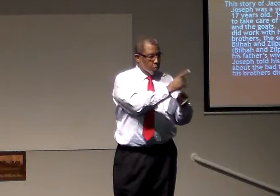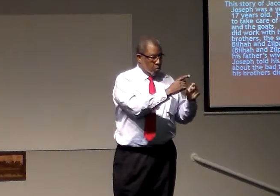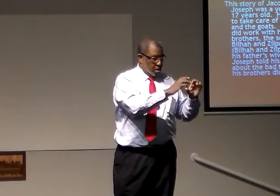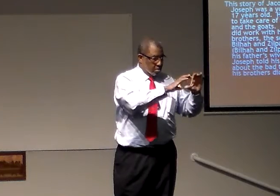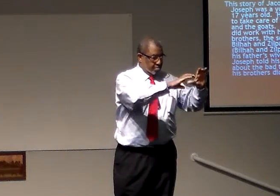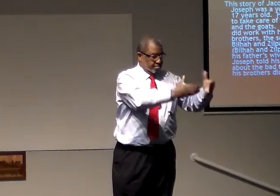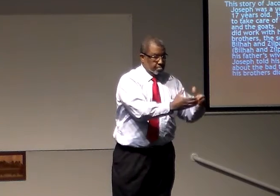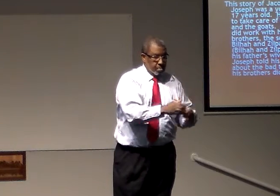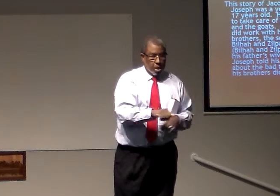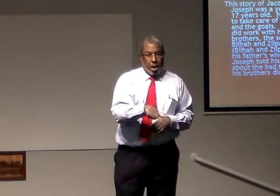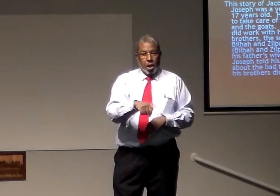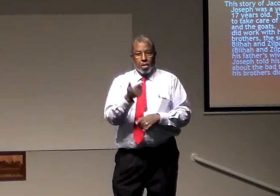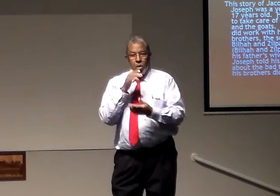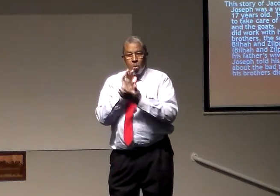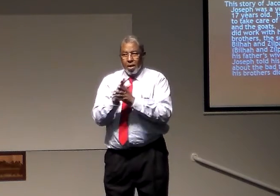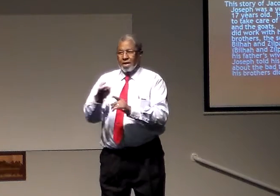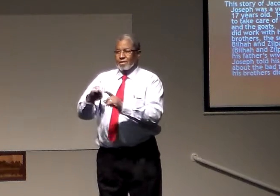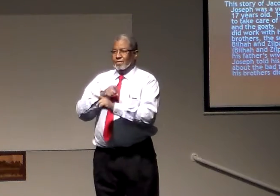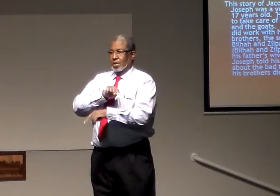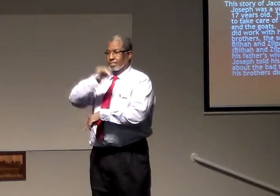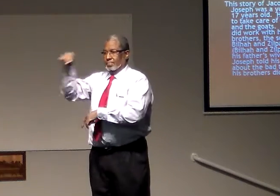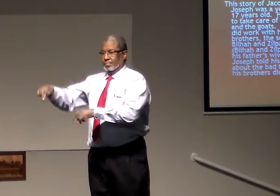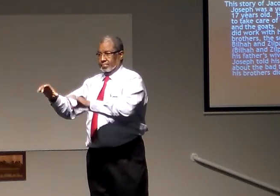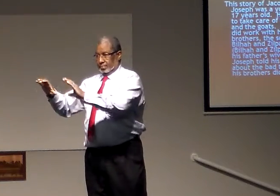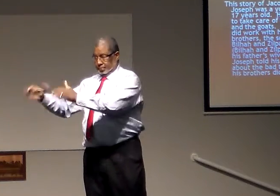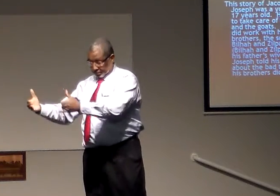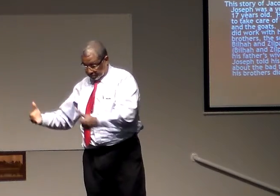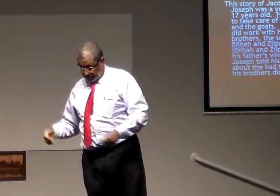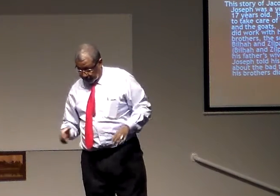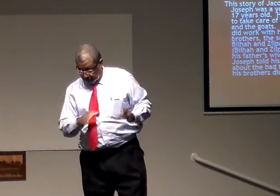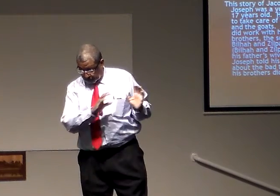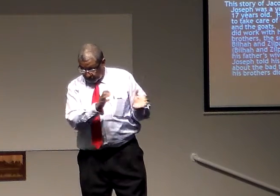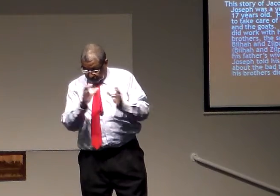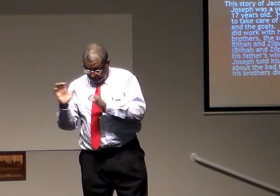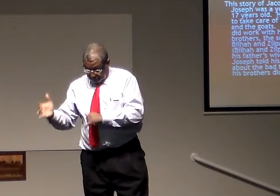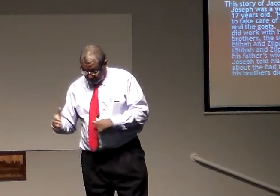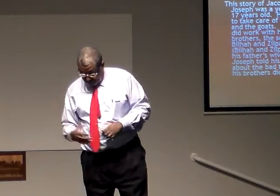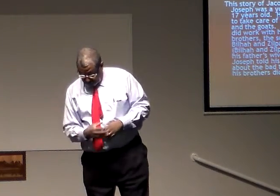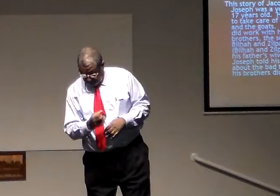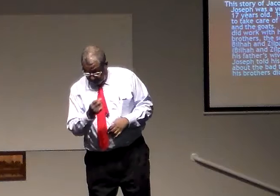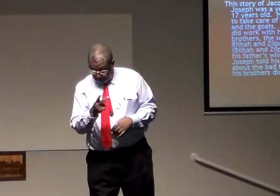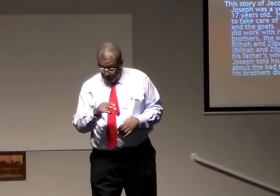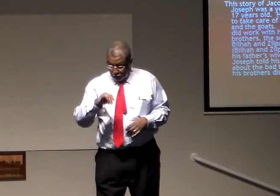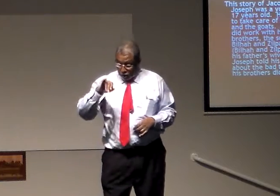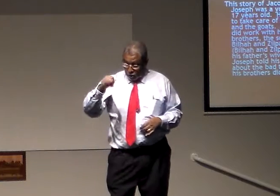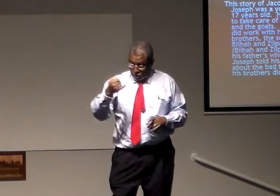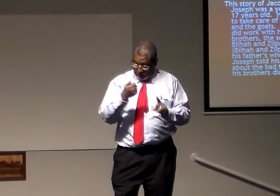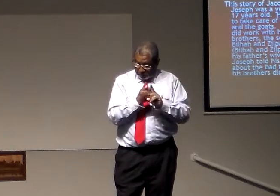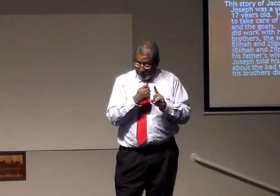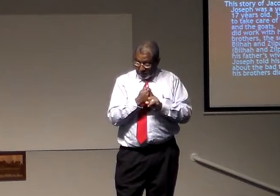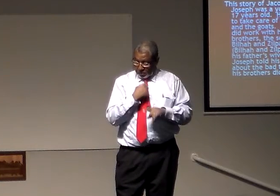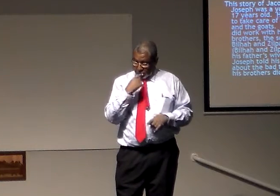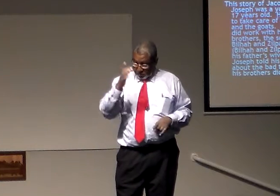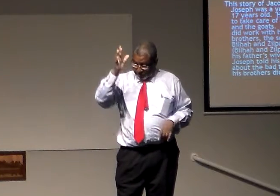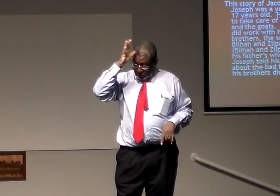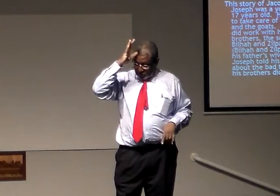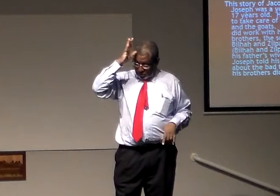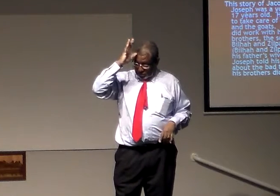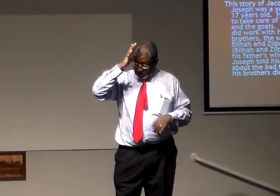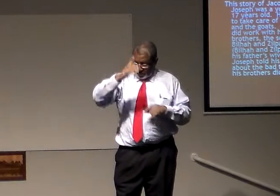So the first one was the first wife, and the second one was the second one. So anyway, Joseph